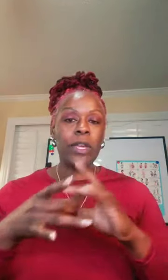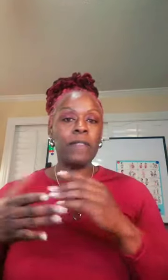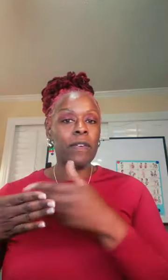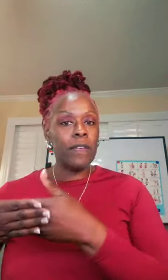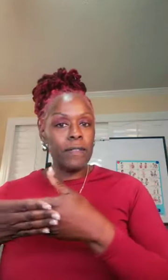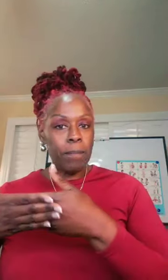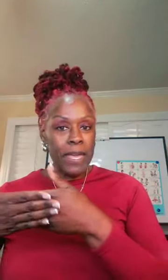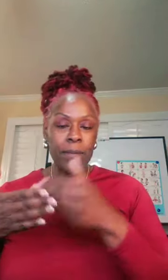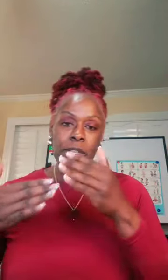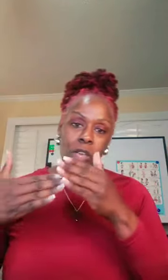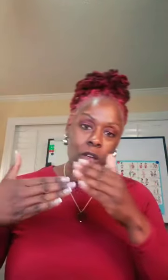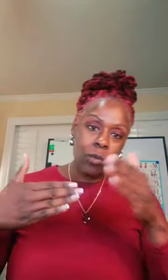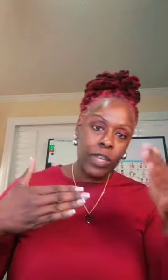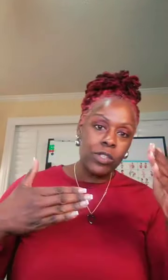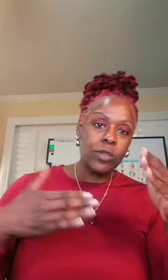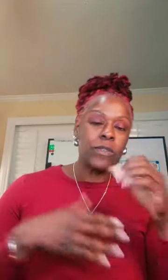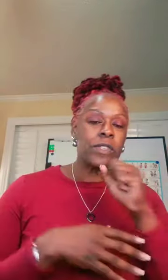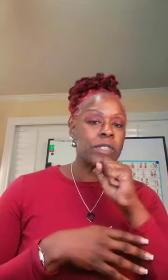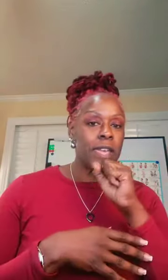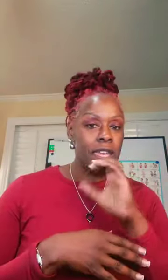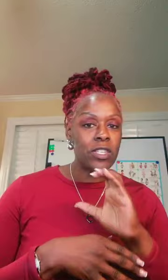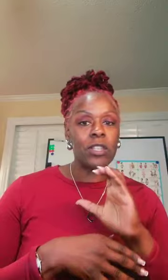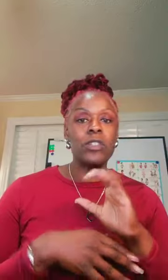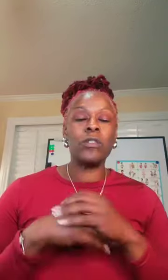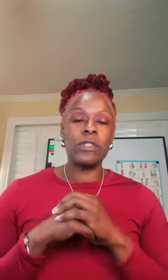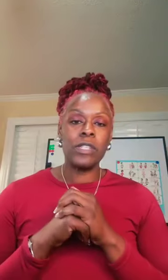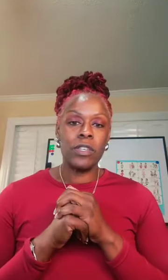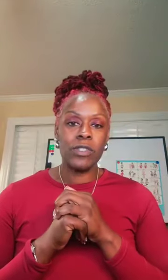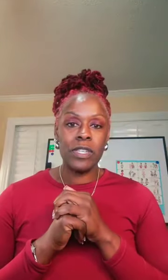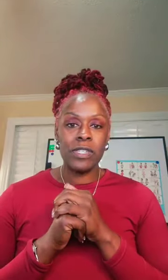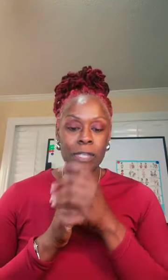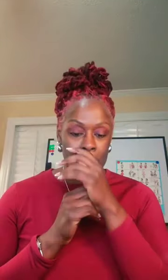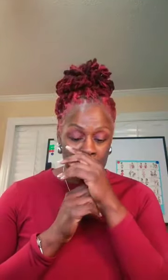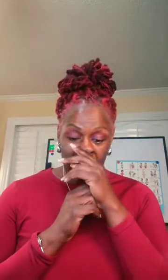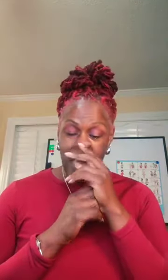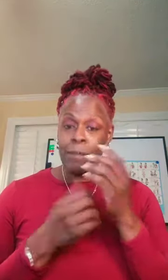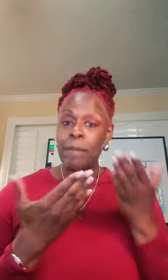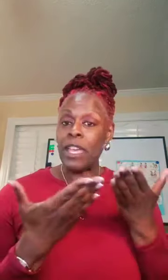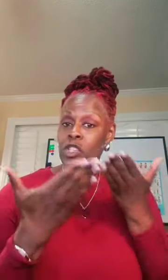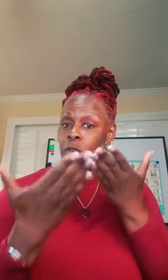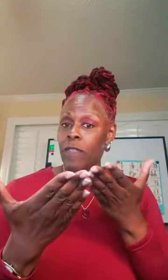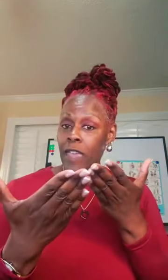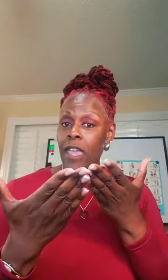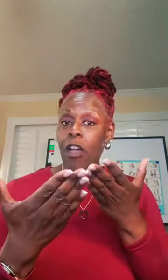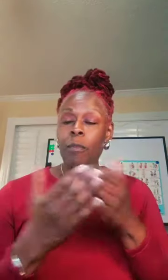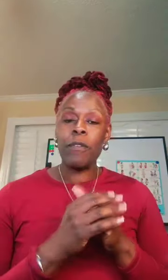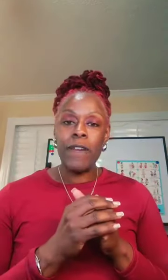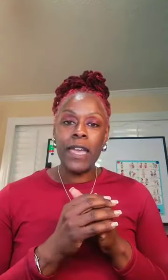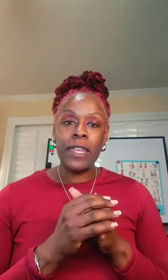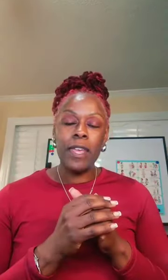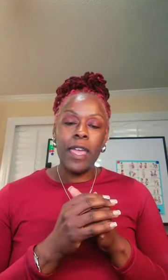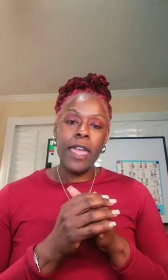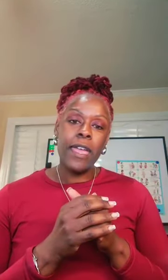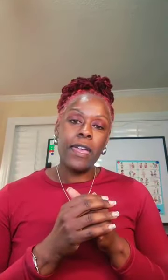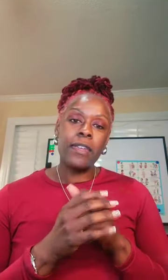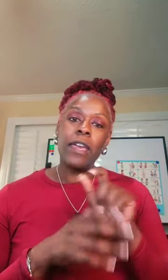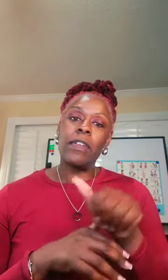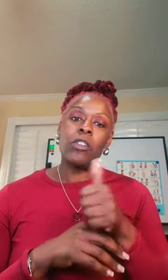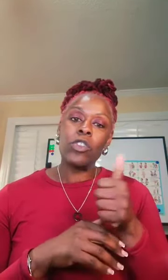the babies all the way to the aging adult, the senior citizen, and making sure they are provided an